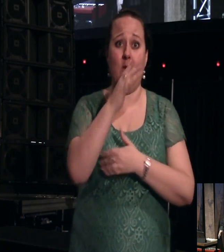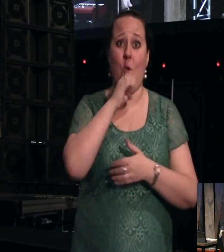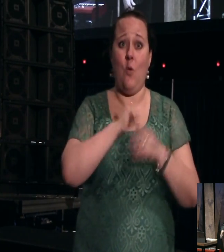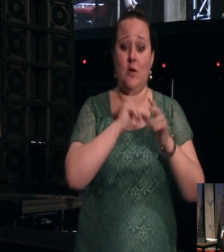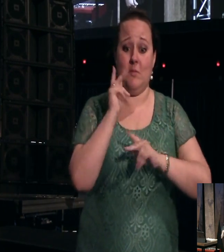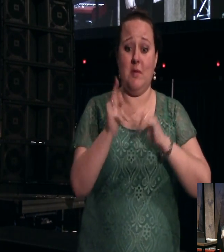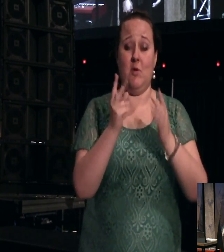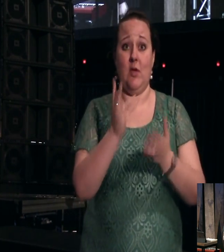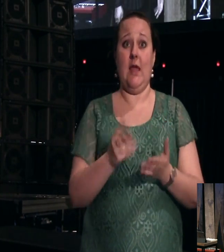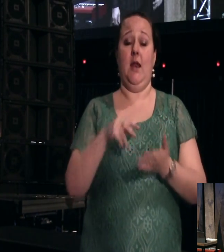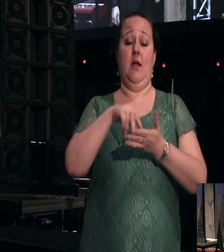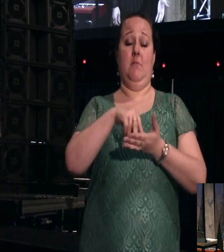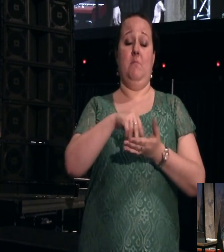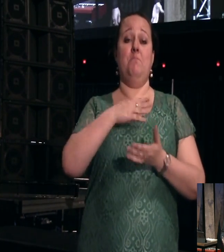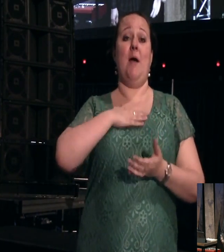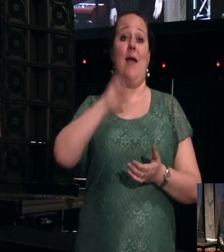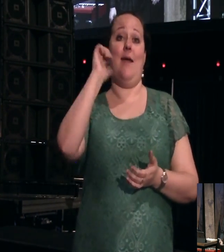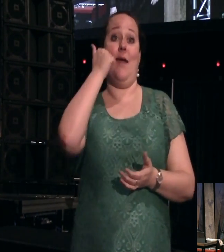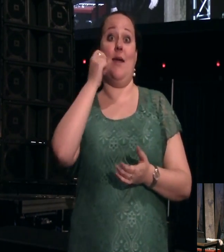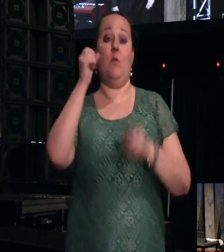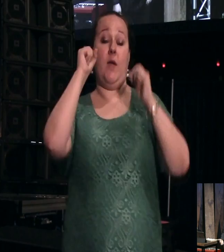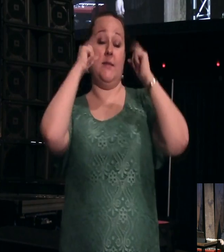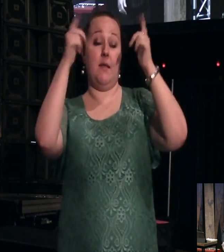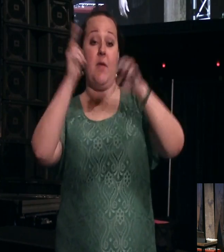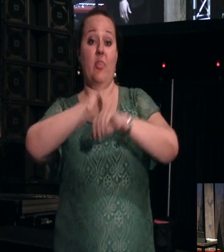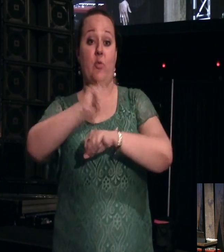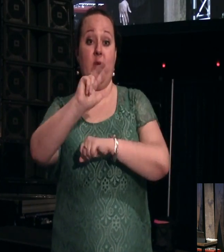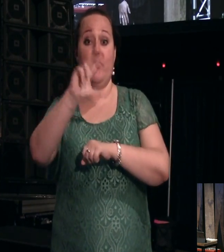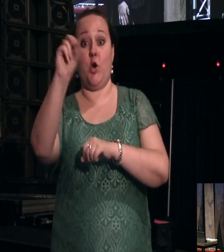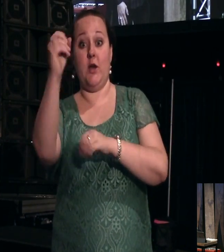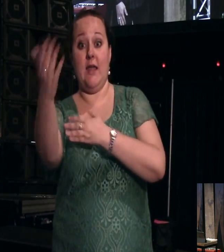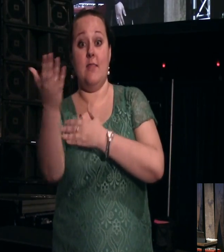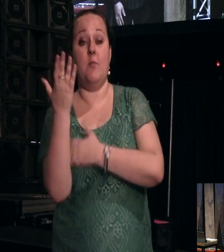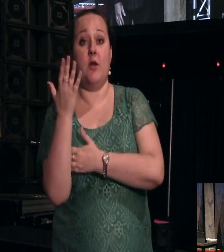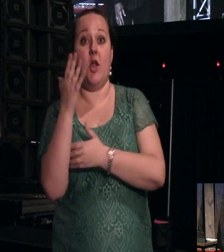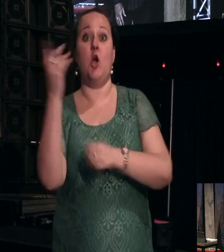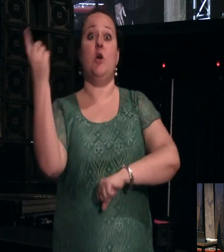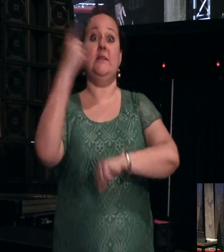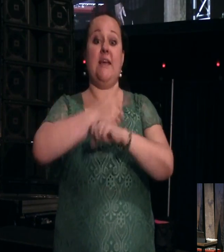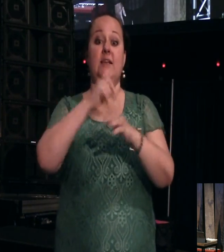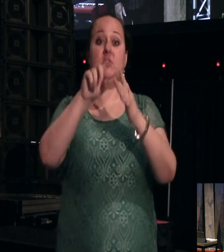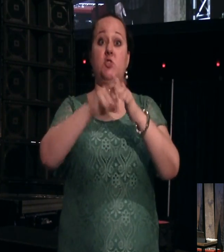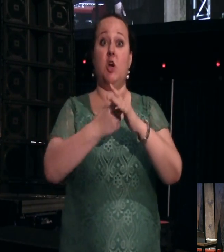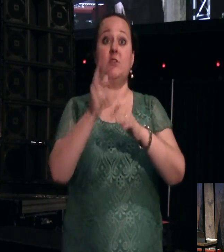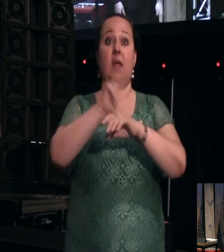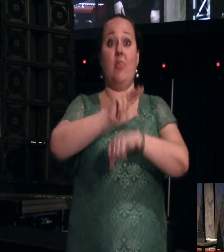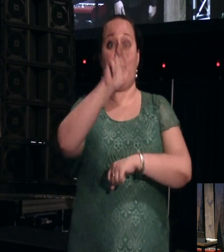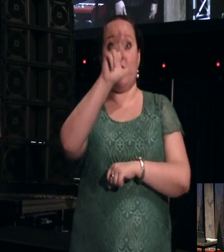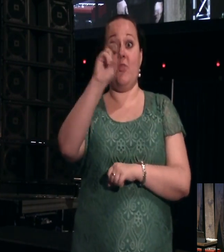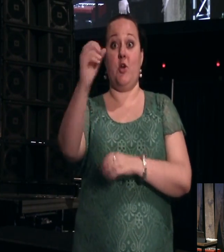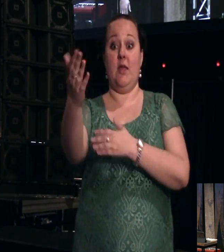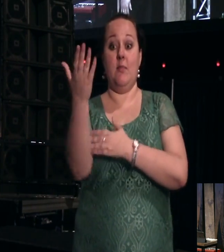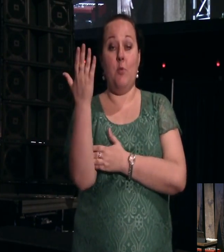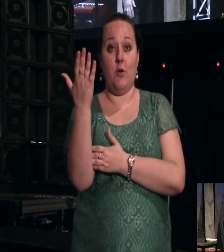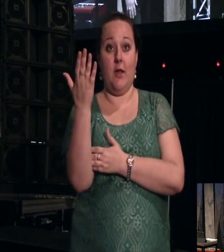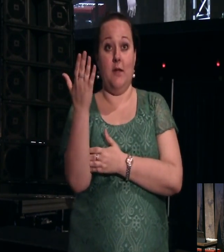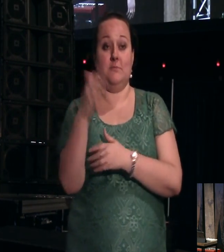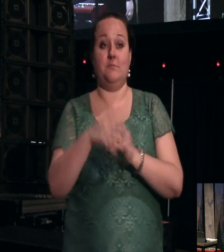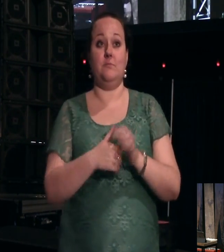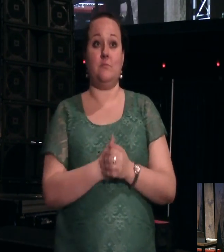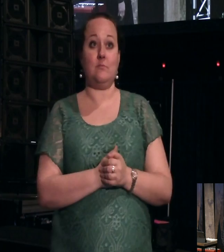how early in the morning old people get up? My aunt gets up at 3:30 in the morning. That's when her